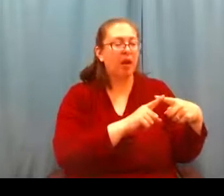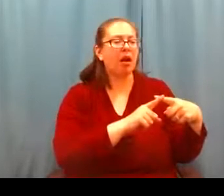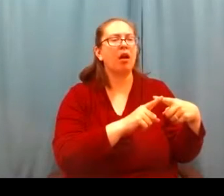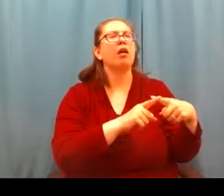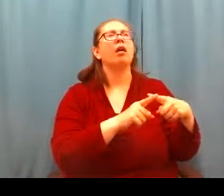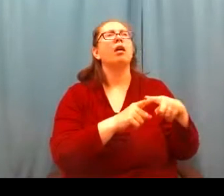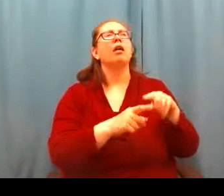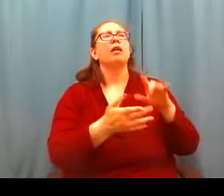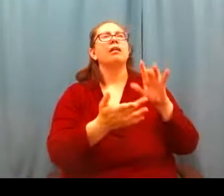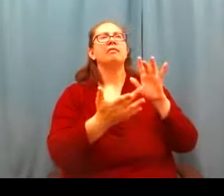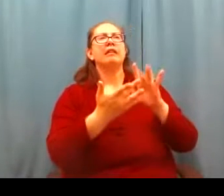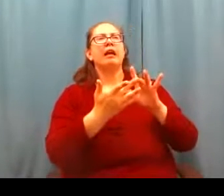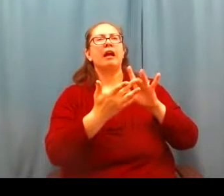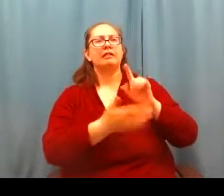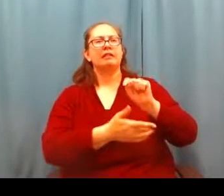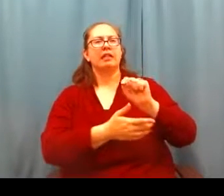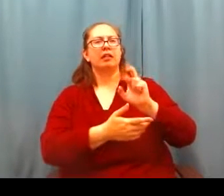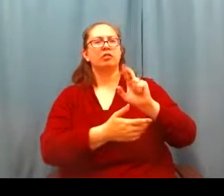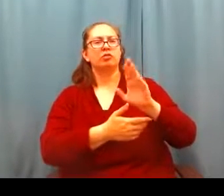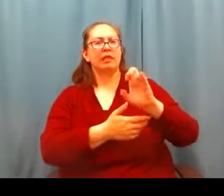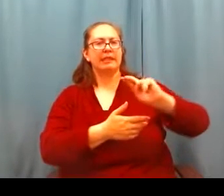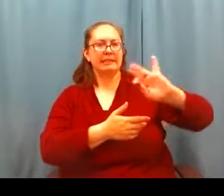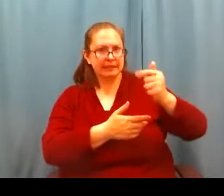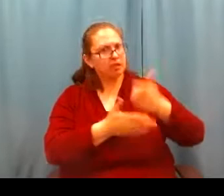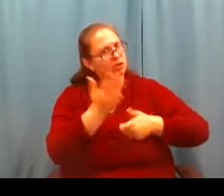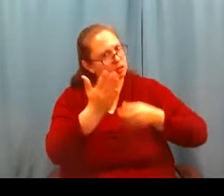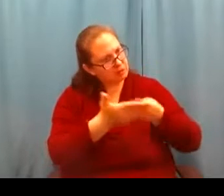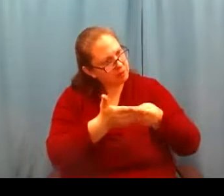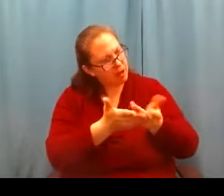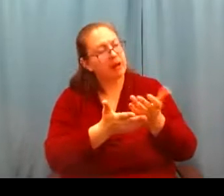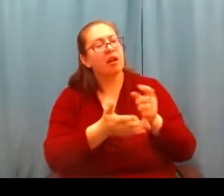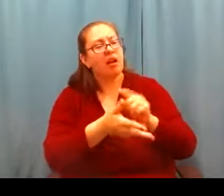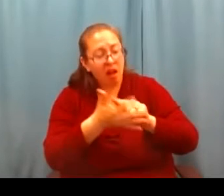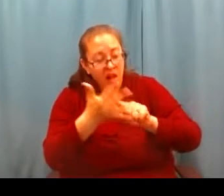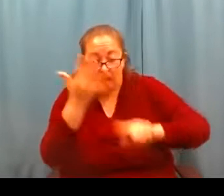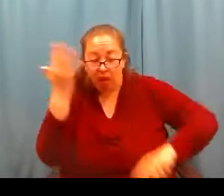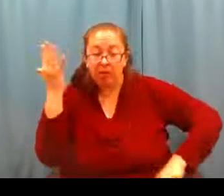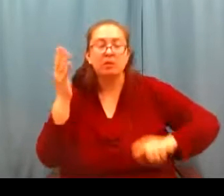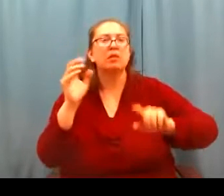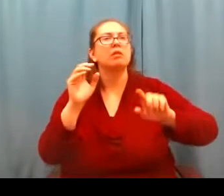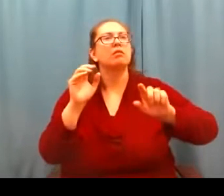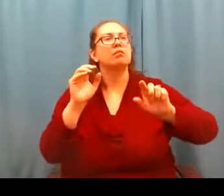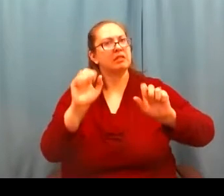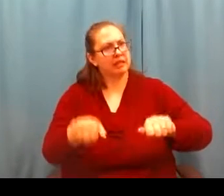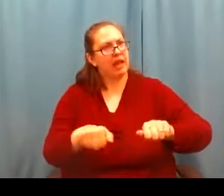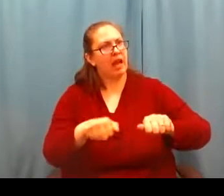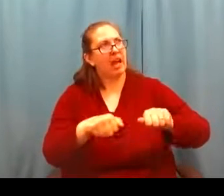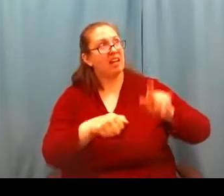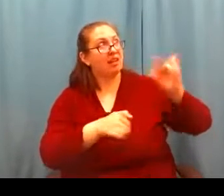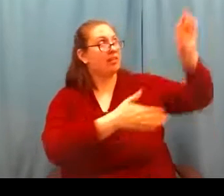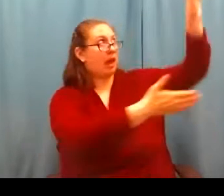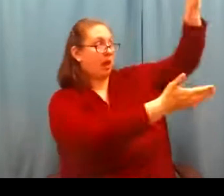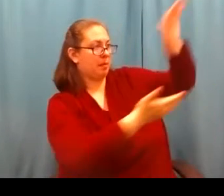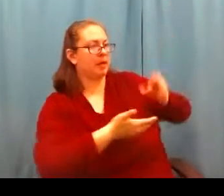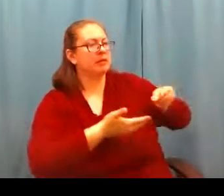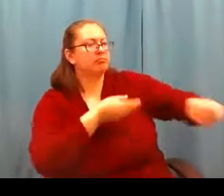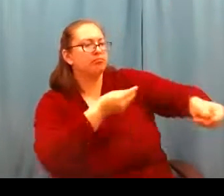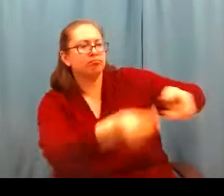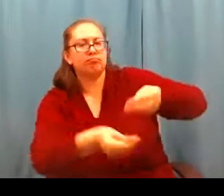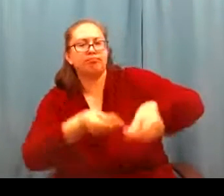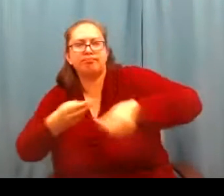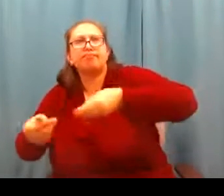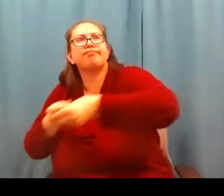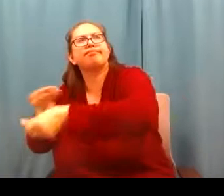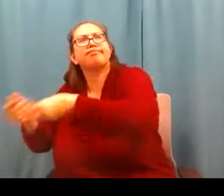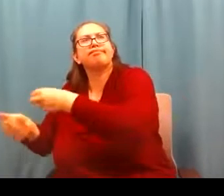tracing. All of those expenses are the kinds of expenses that we can use in order to be use the CARES Act money for.